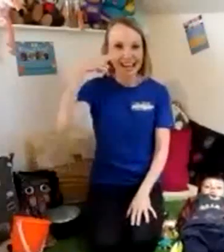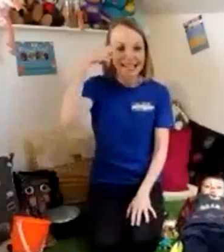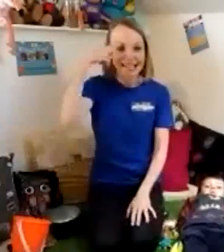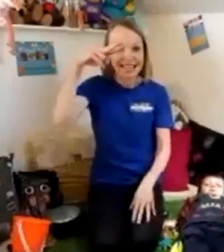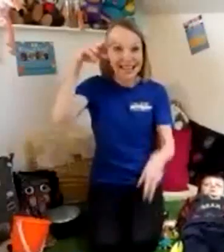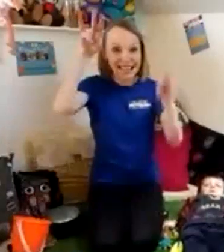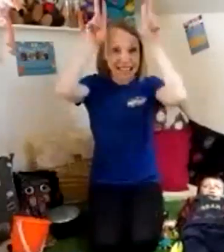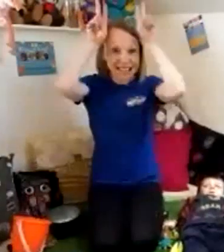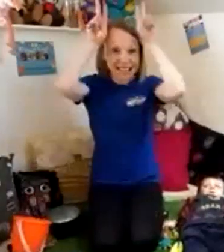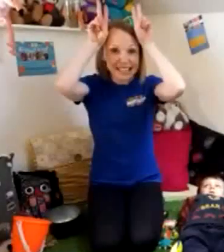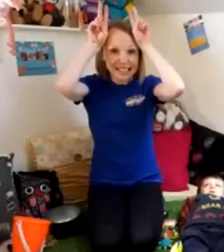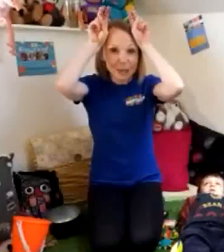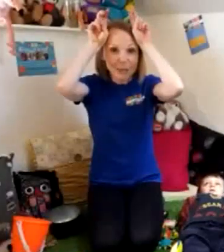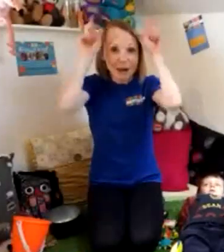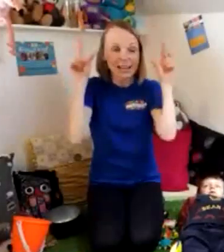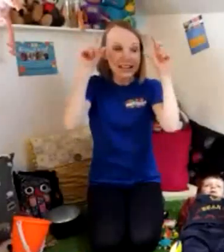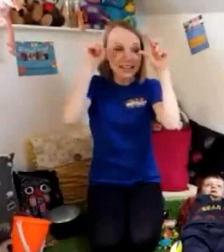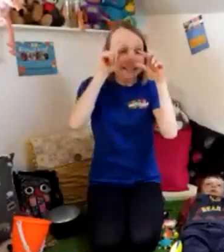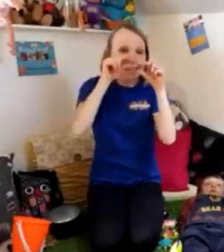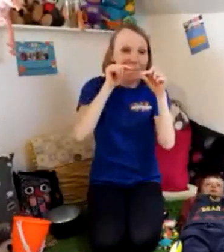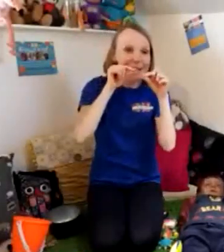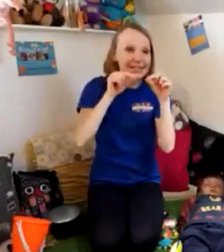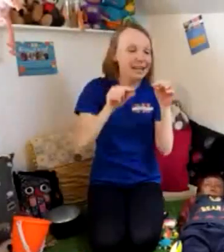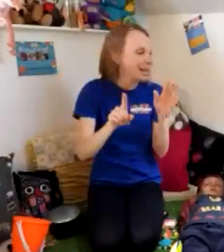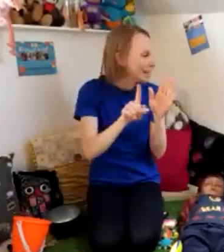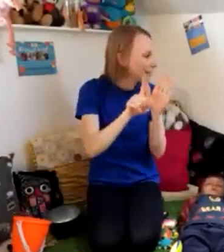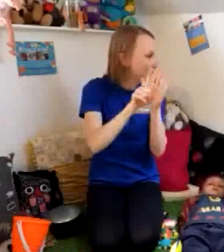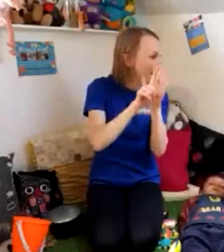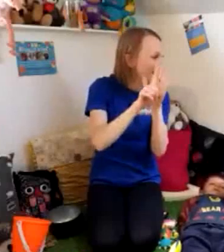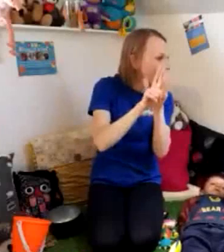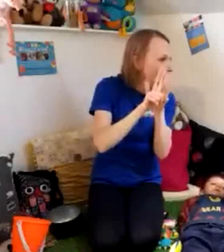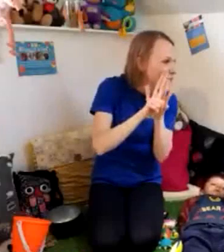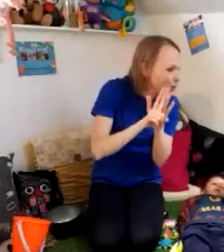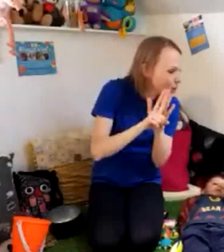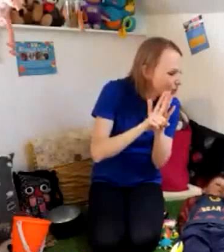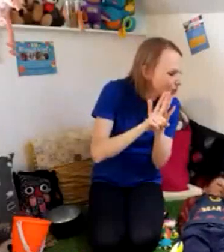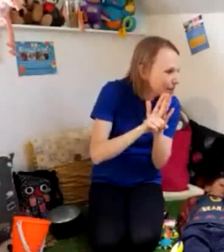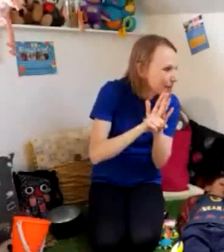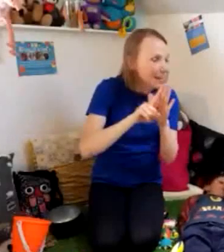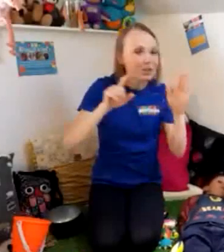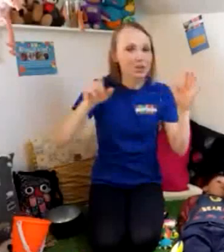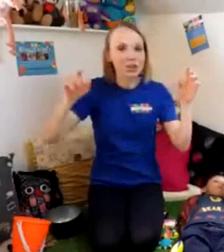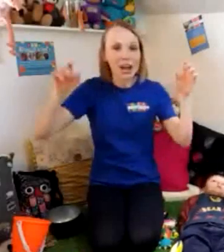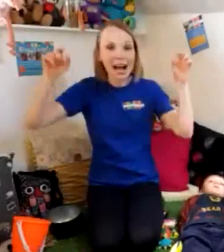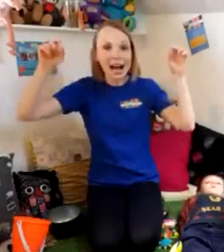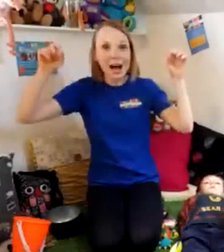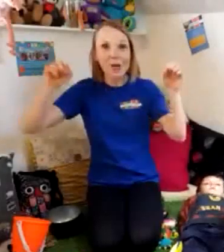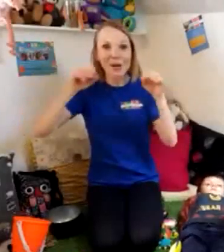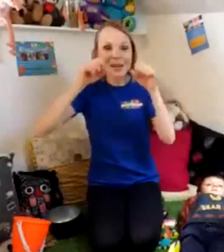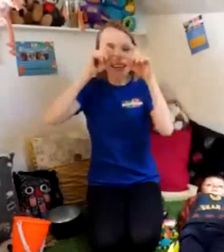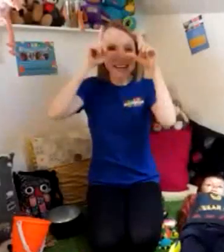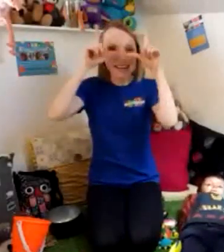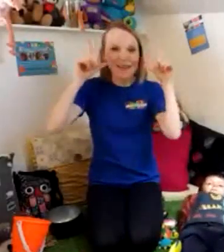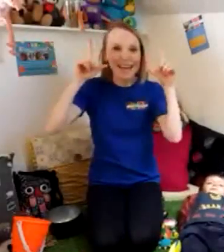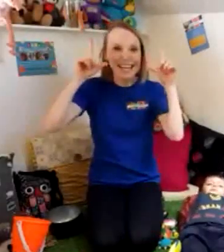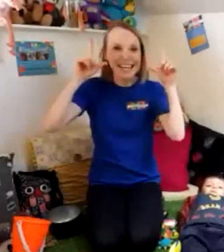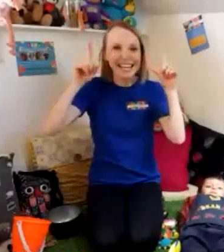See the little bunny sleeping till it's nearly noon. Shall we wake